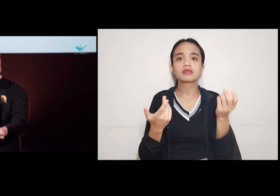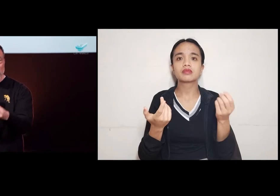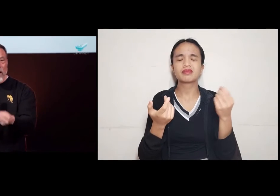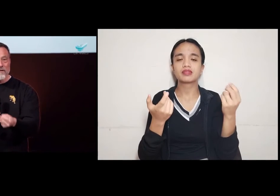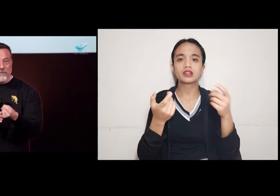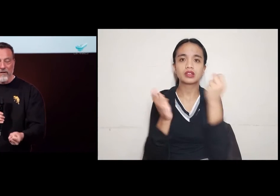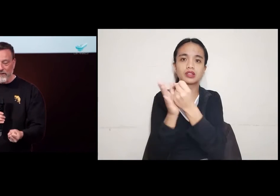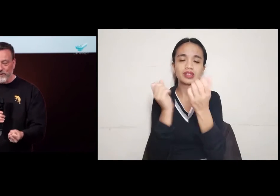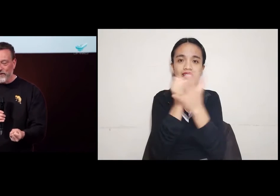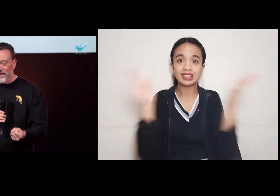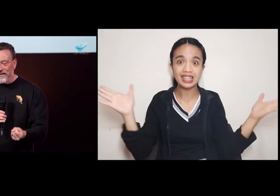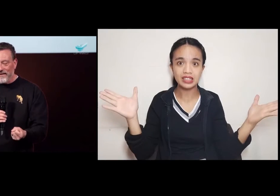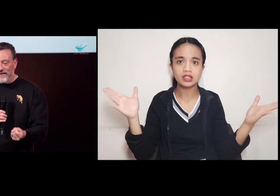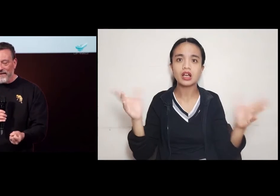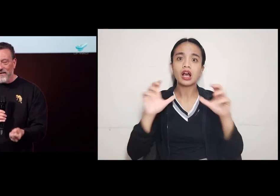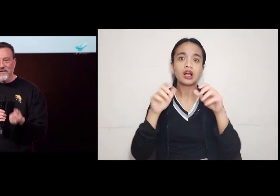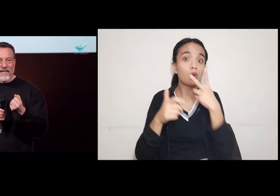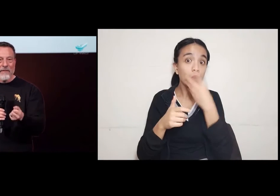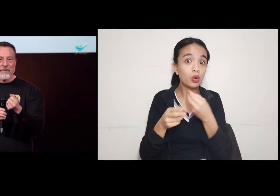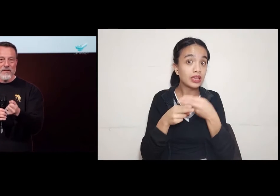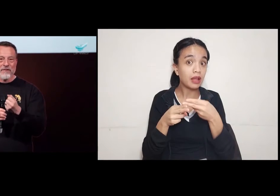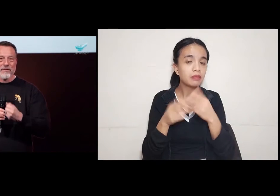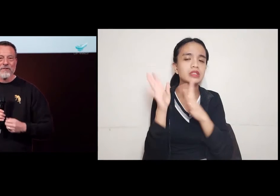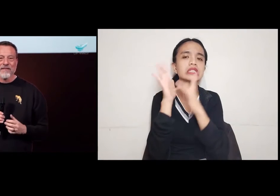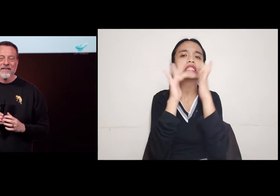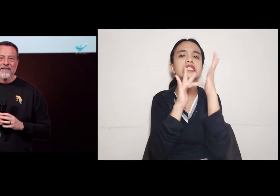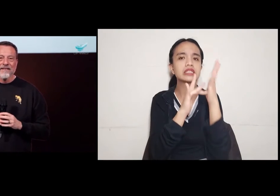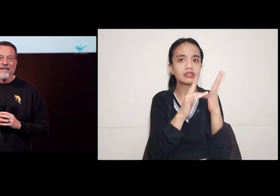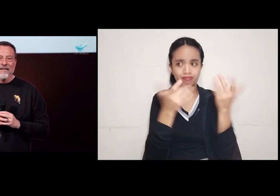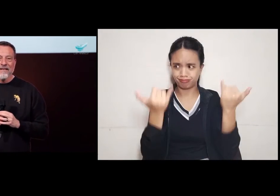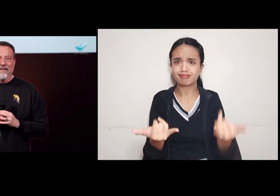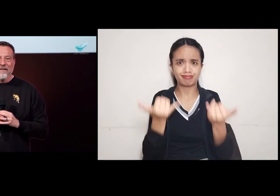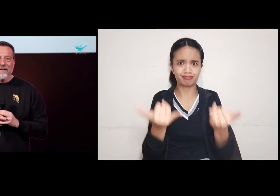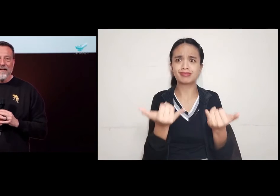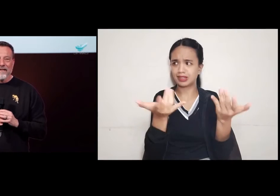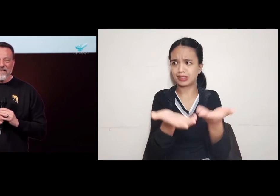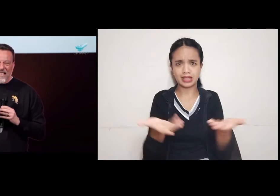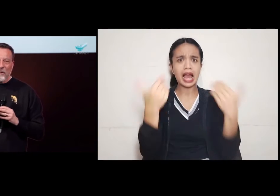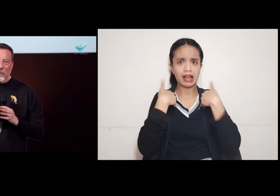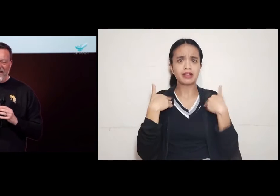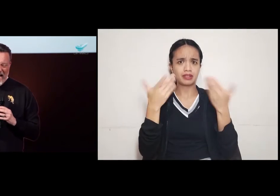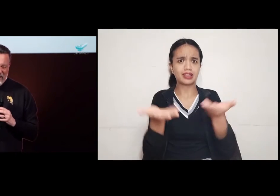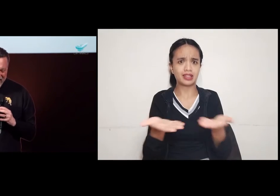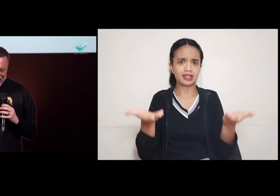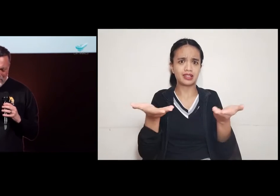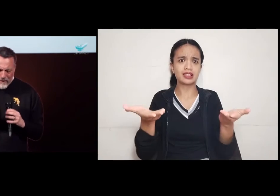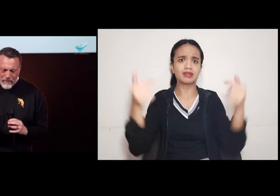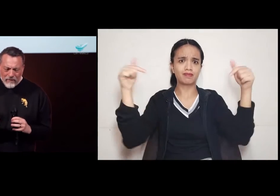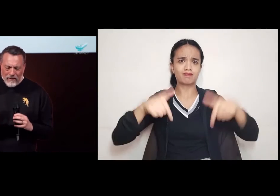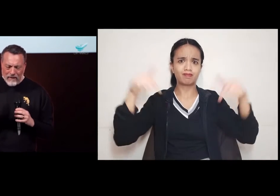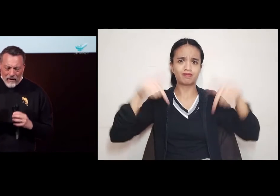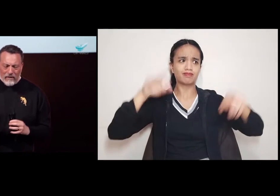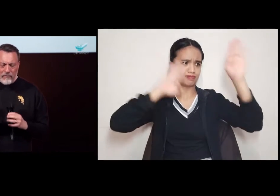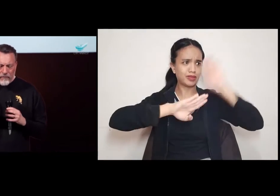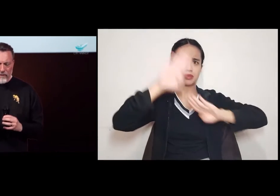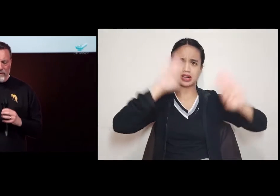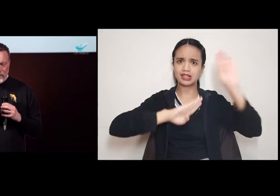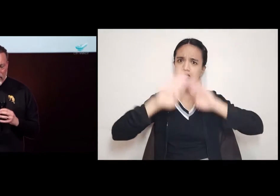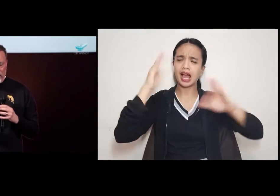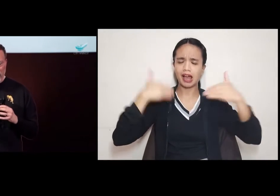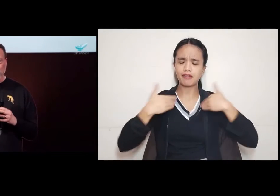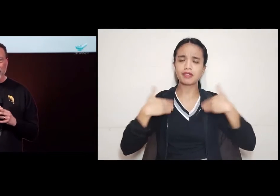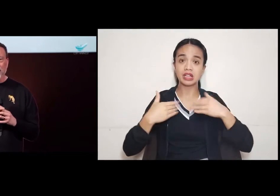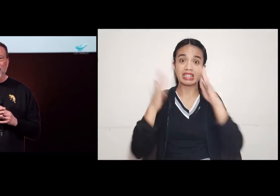flesh and blood and walked among us. And that his name is Jesus. And that he's here right now in the middle of